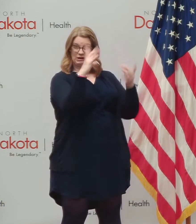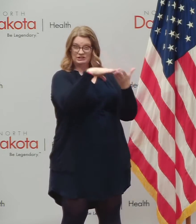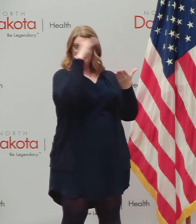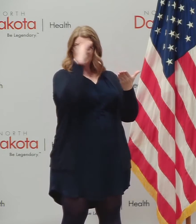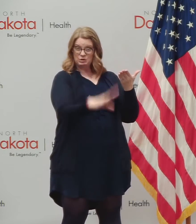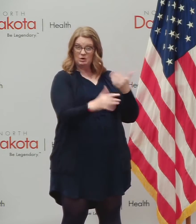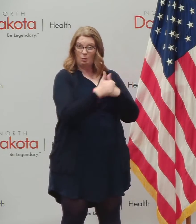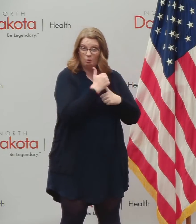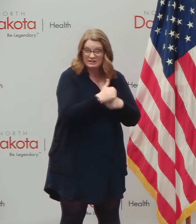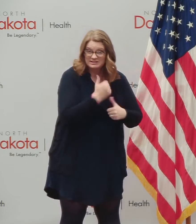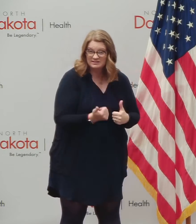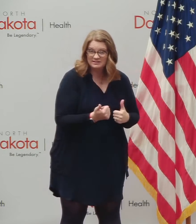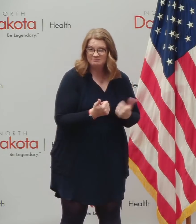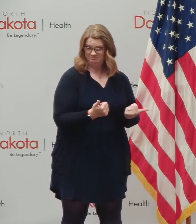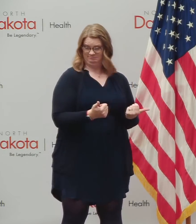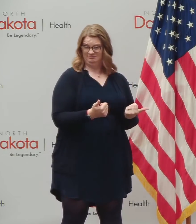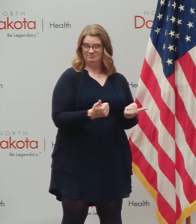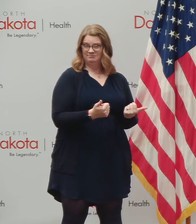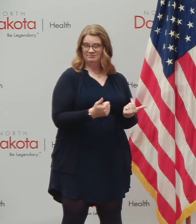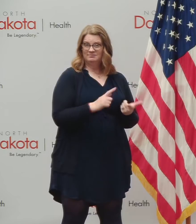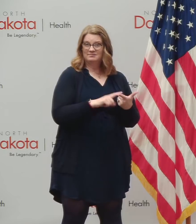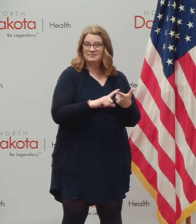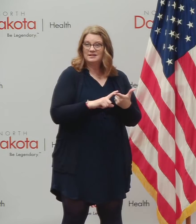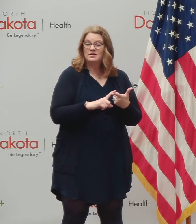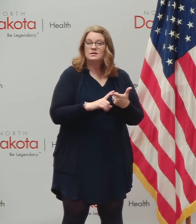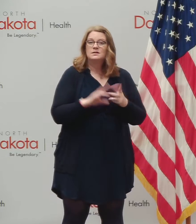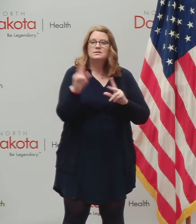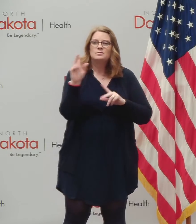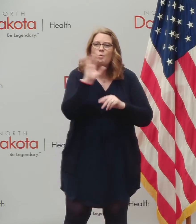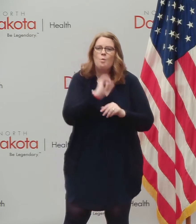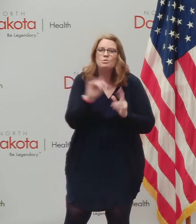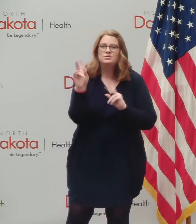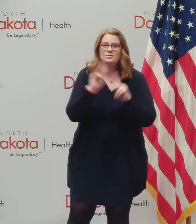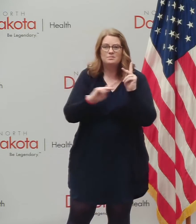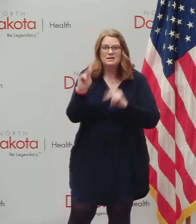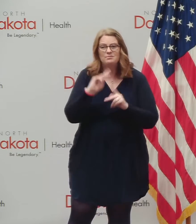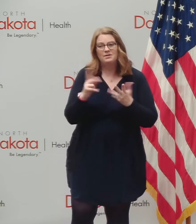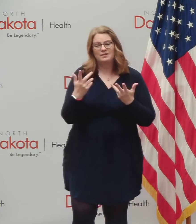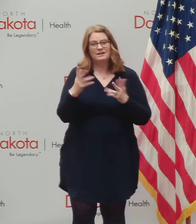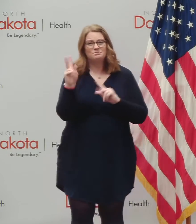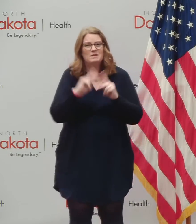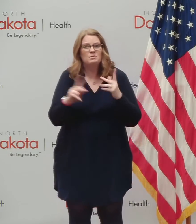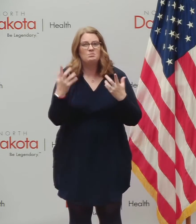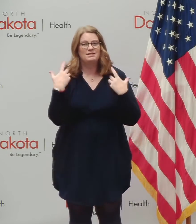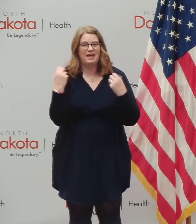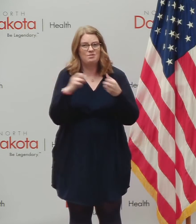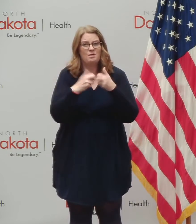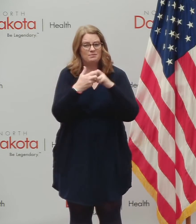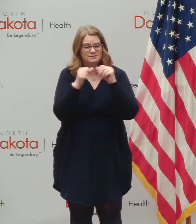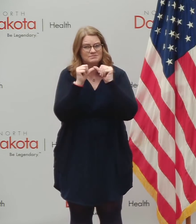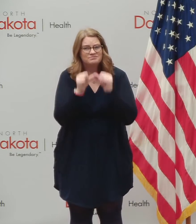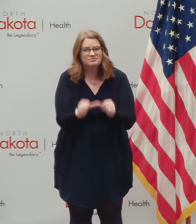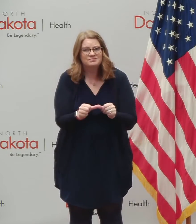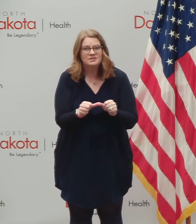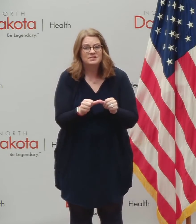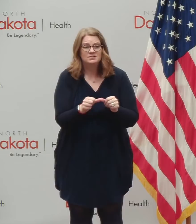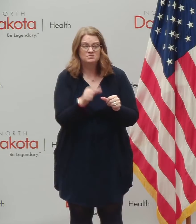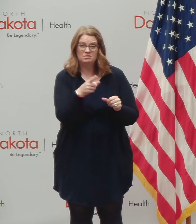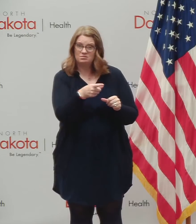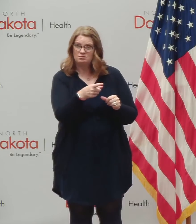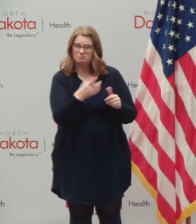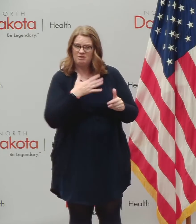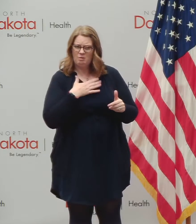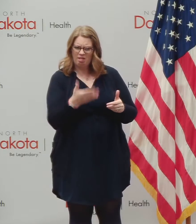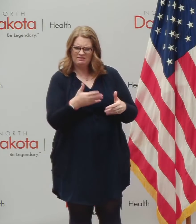Are we willing to risk the lives of the elderly and those with underlying conditions? Because the tragic increase in deaths